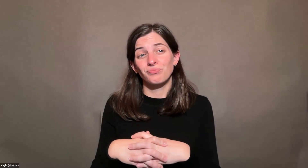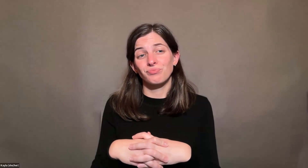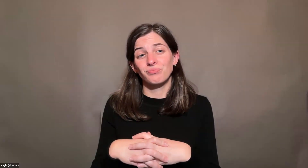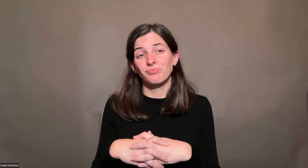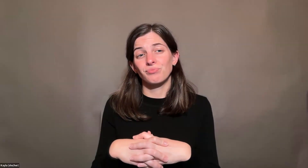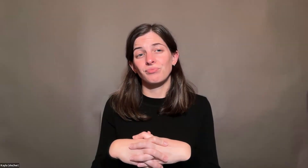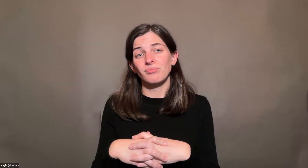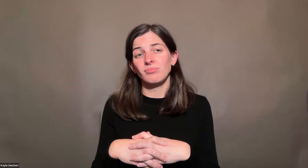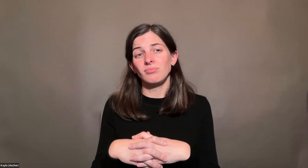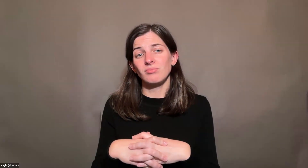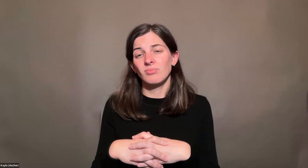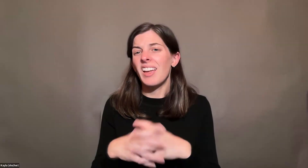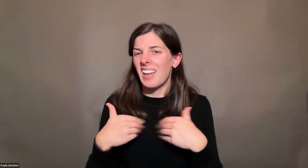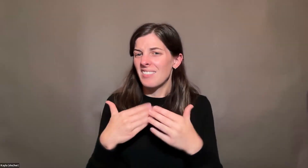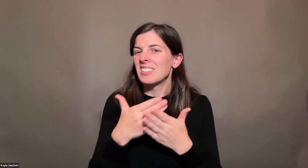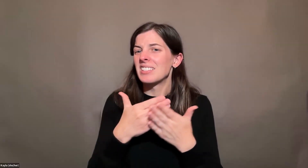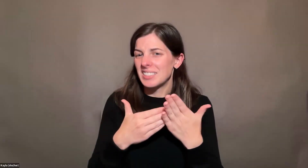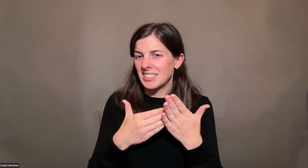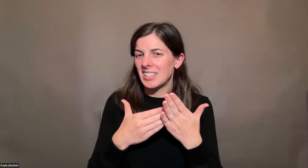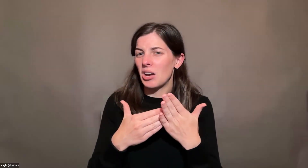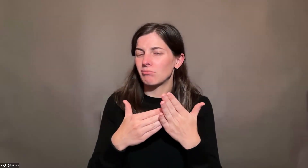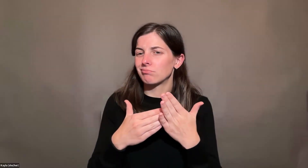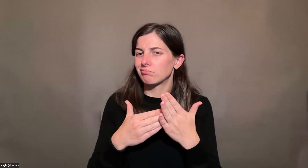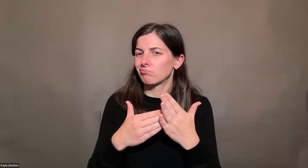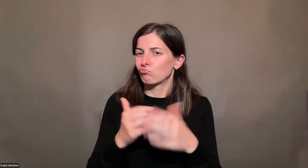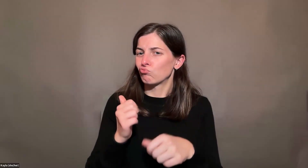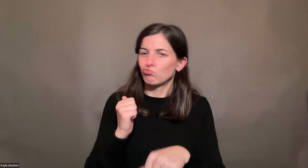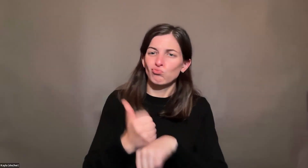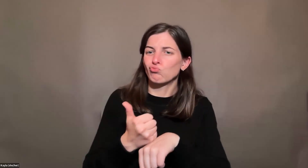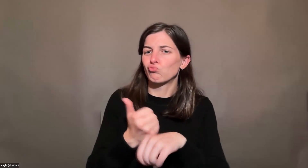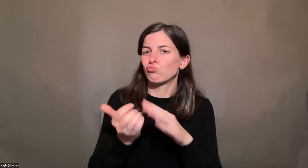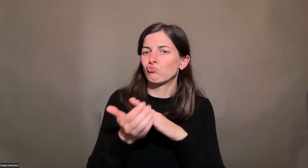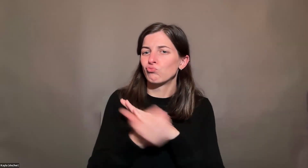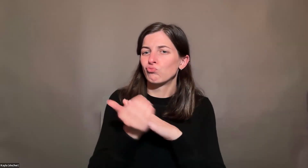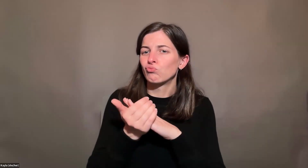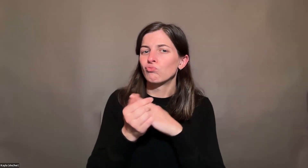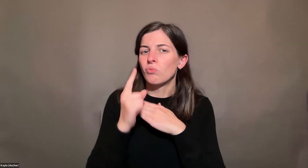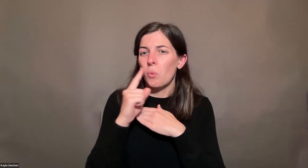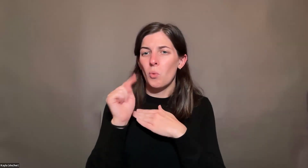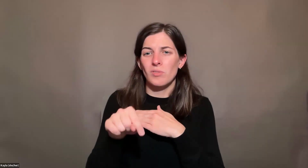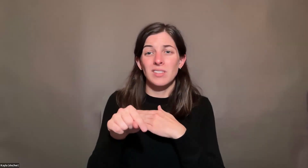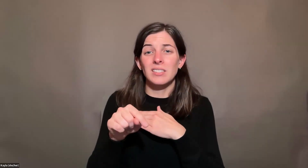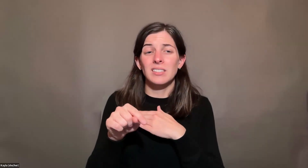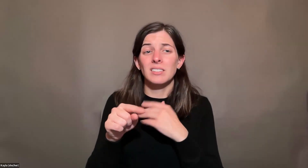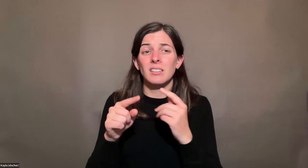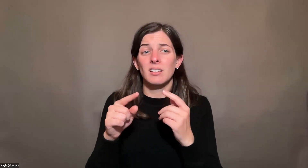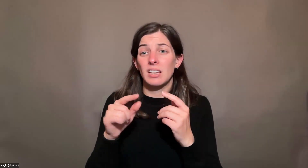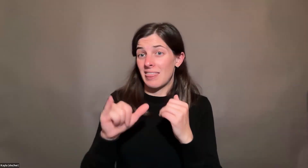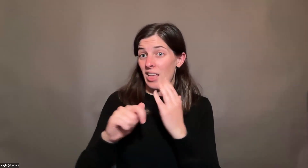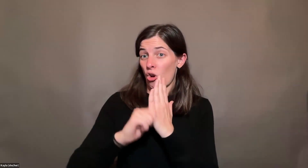There are some by default AI tools in your Chrome. For example, if in this article, if I right click